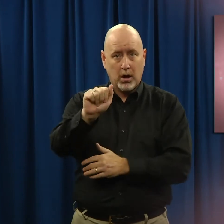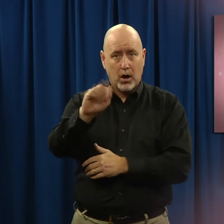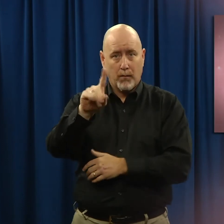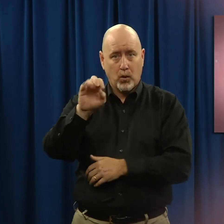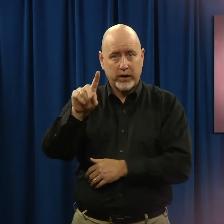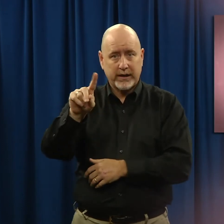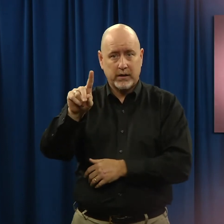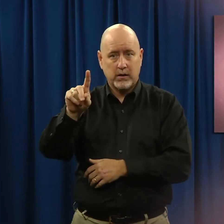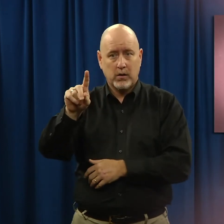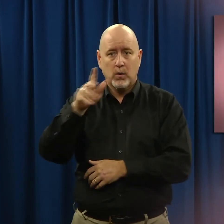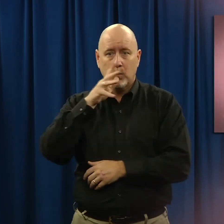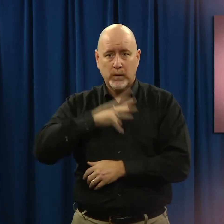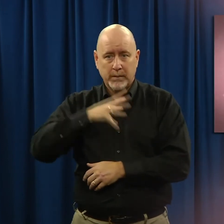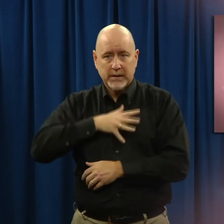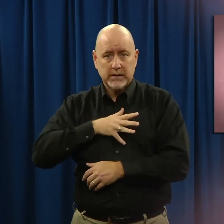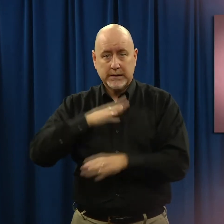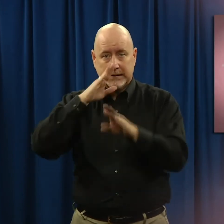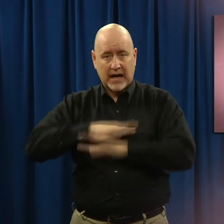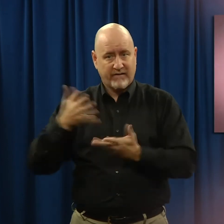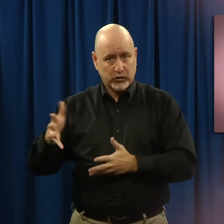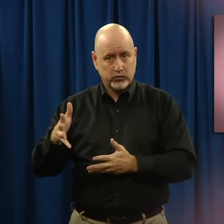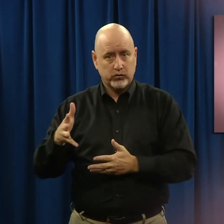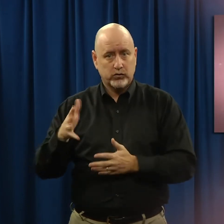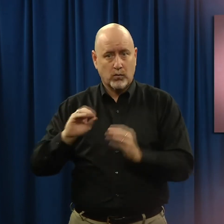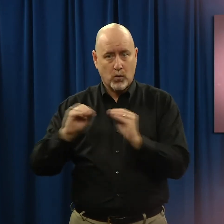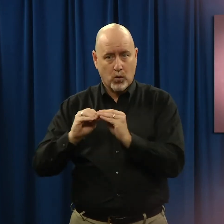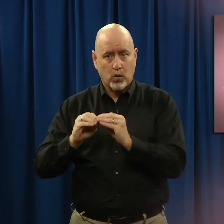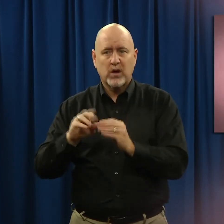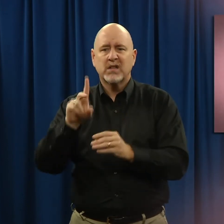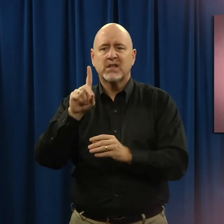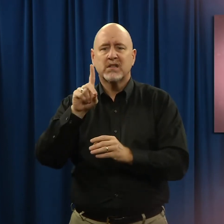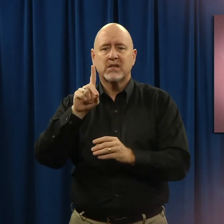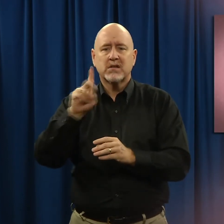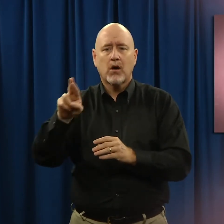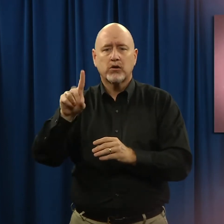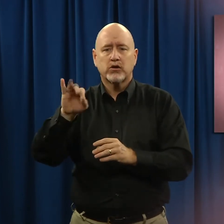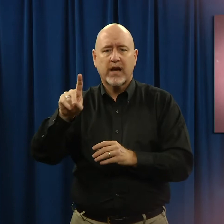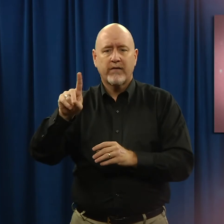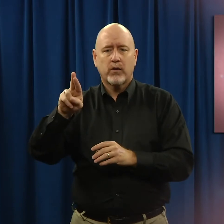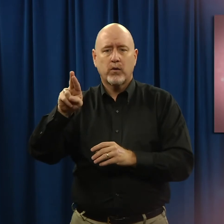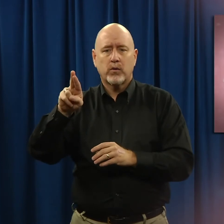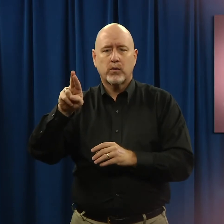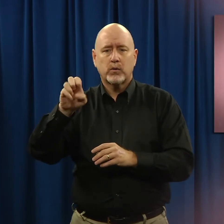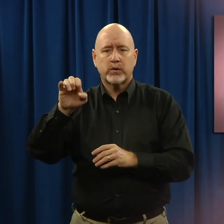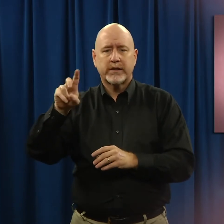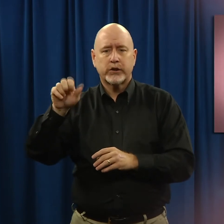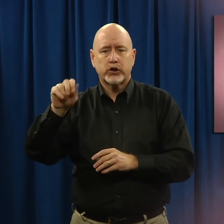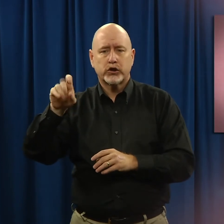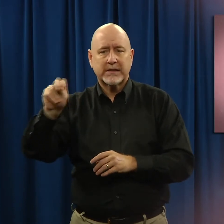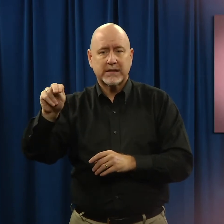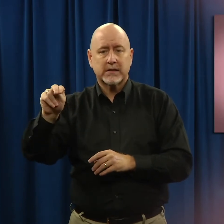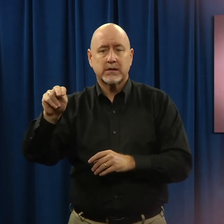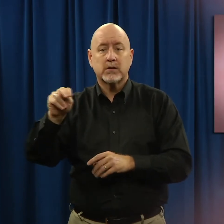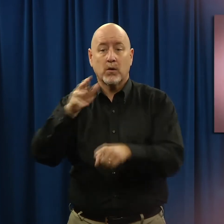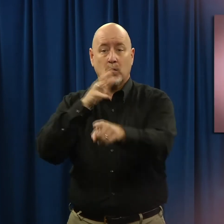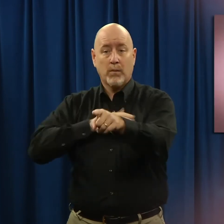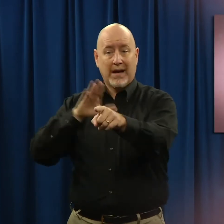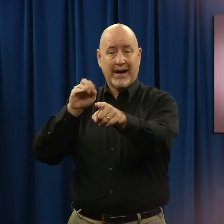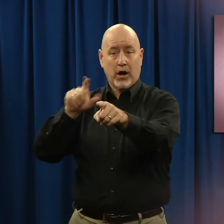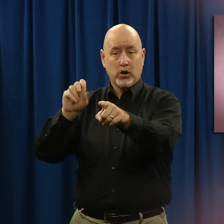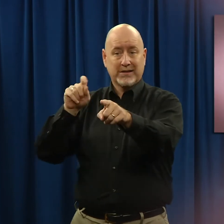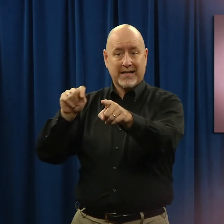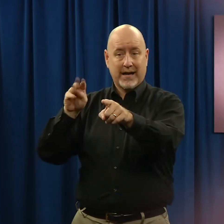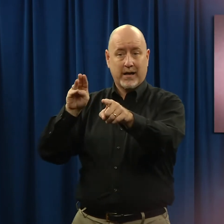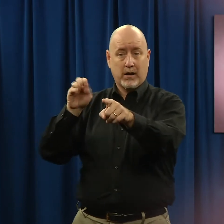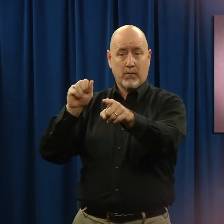Aborted Women, Silent No More, by Dr. David Reardon, Carol St. Amour is quoted as saying, "I felt this